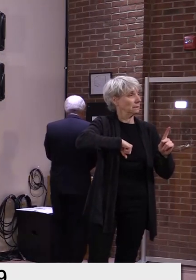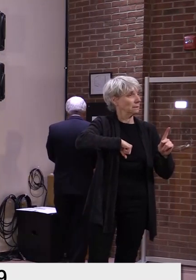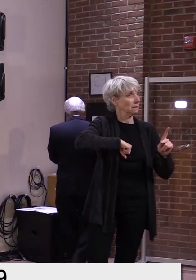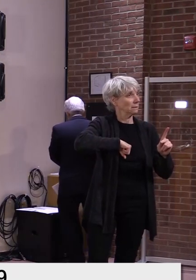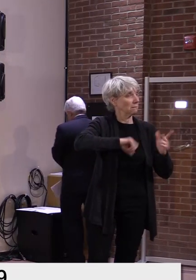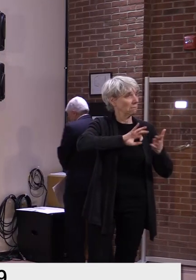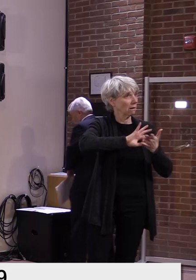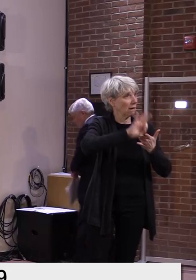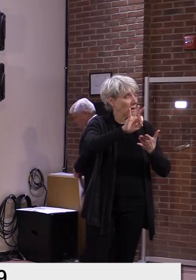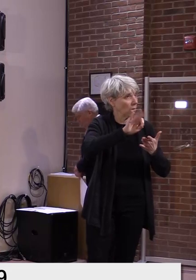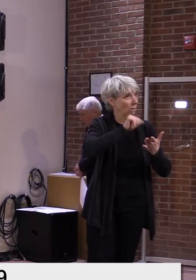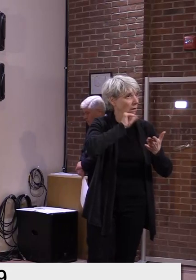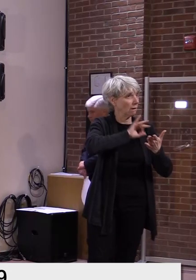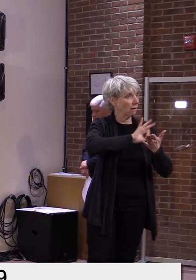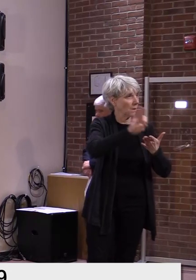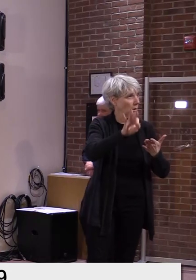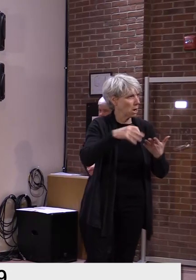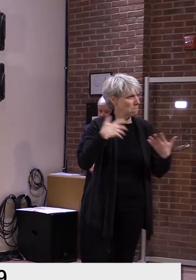goal